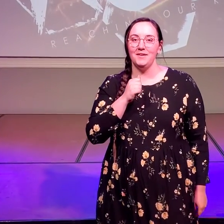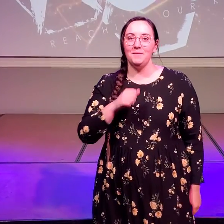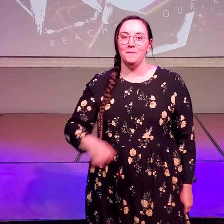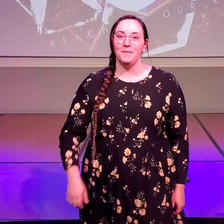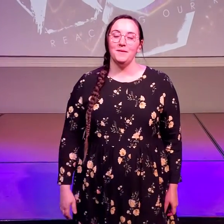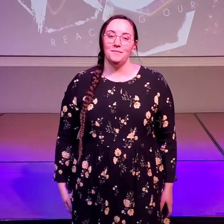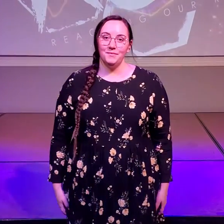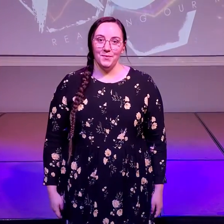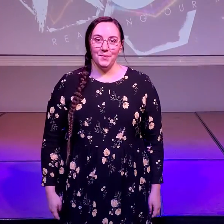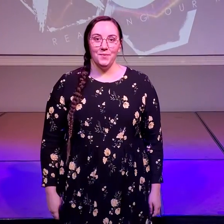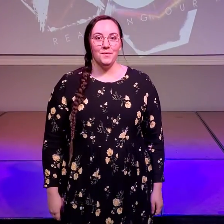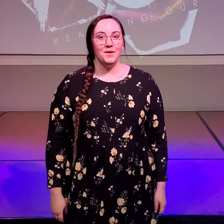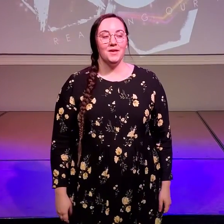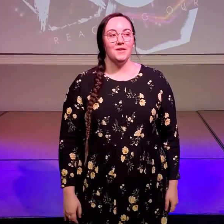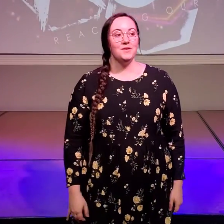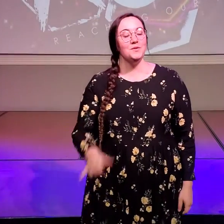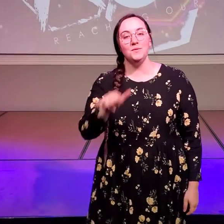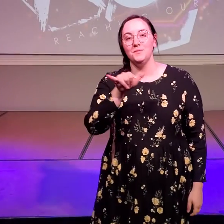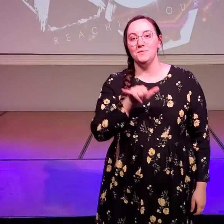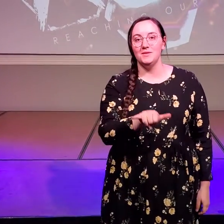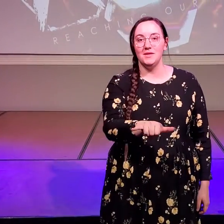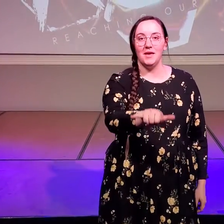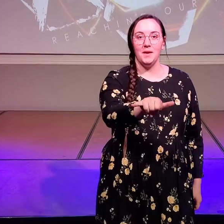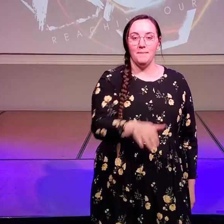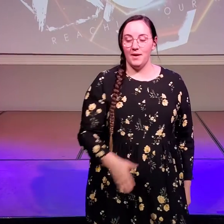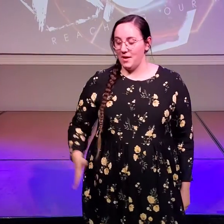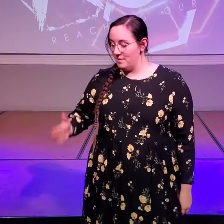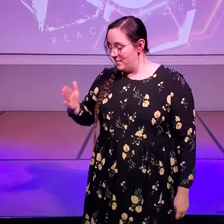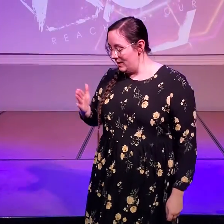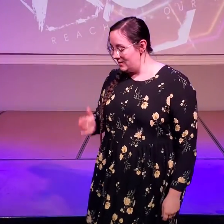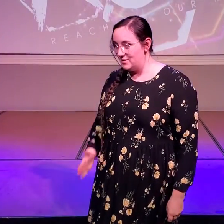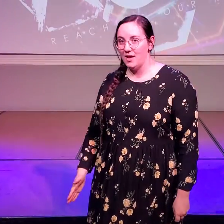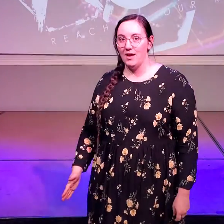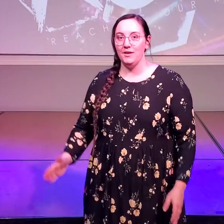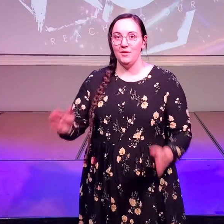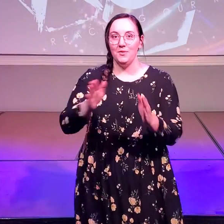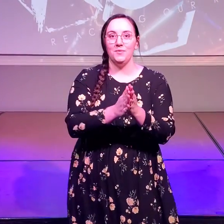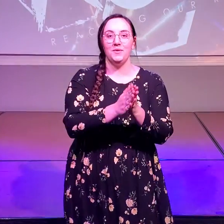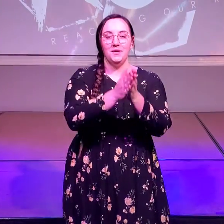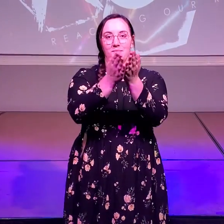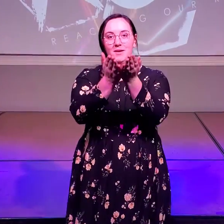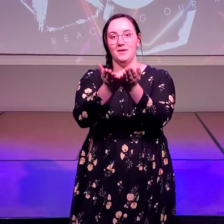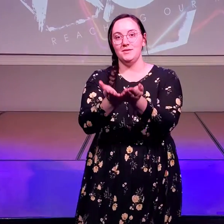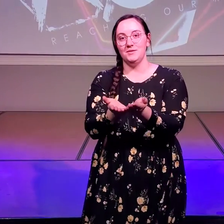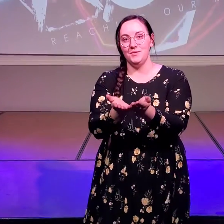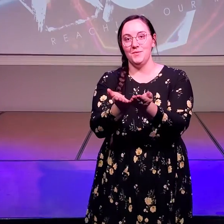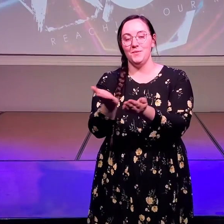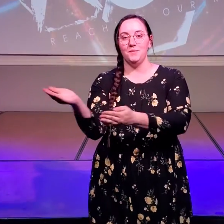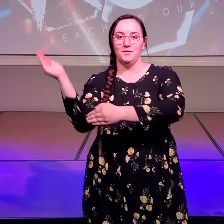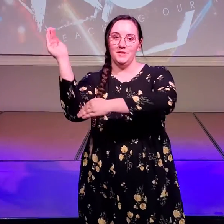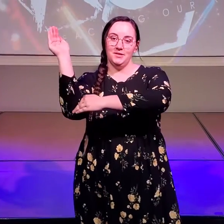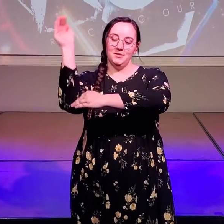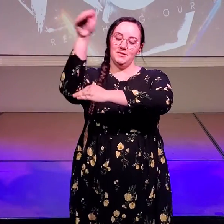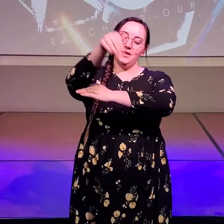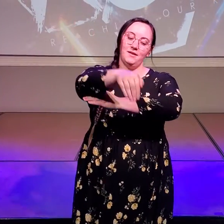So when you stay by my side Hear my stories at